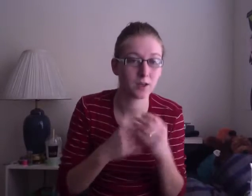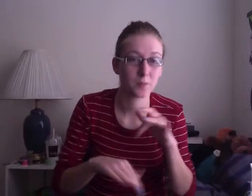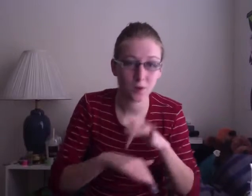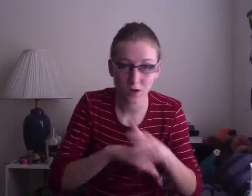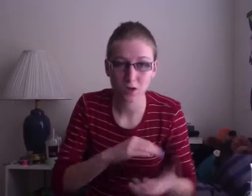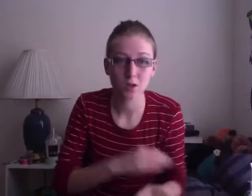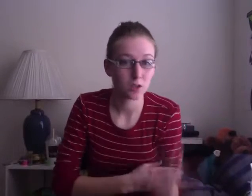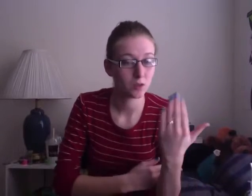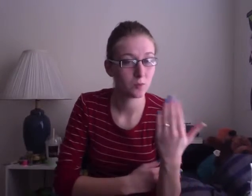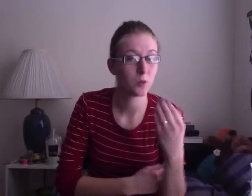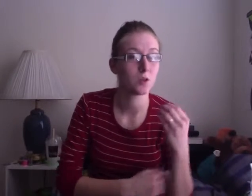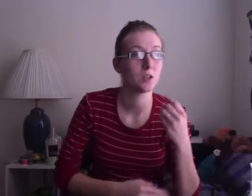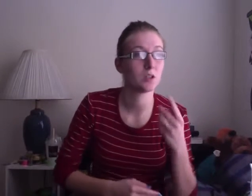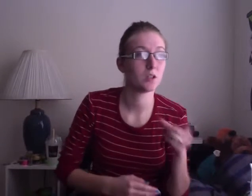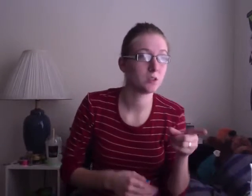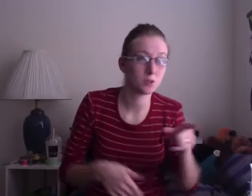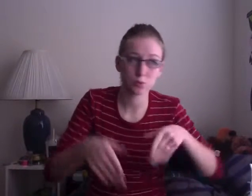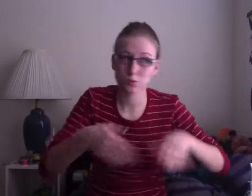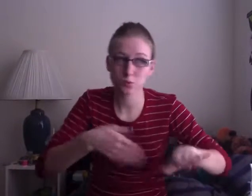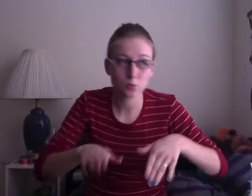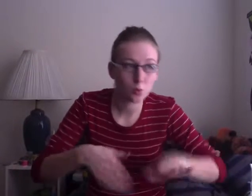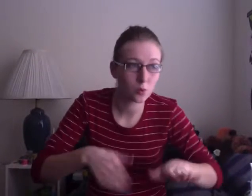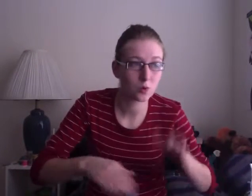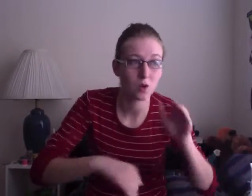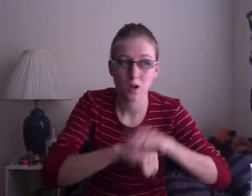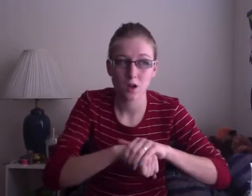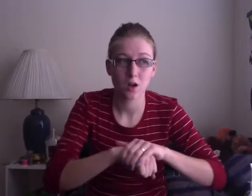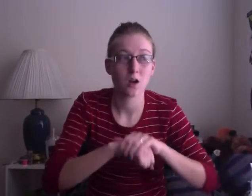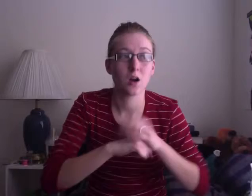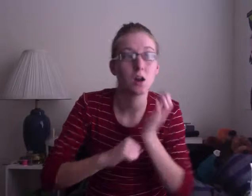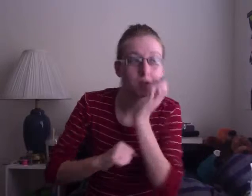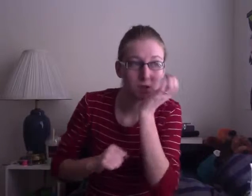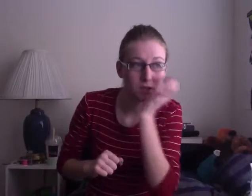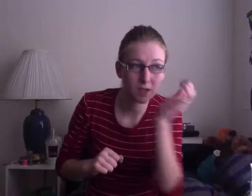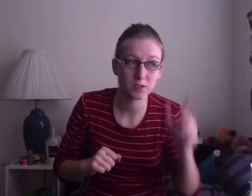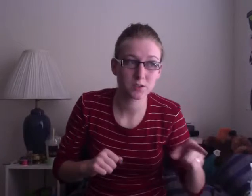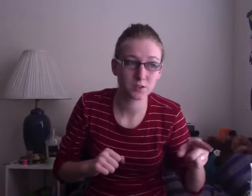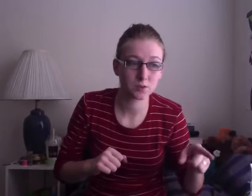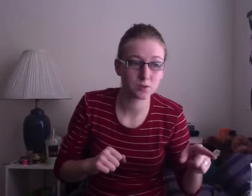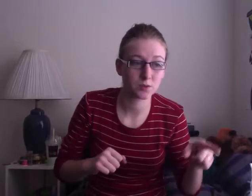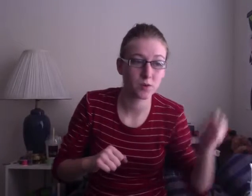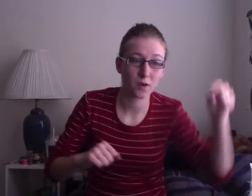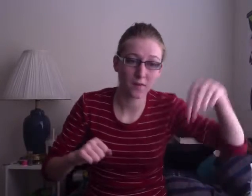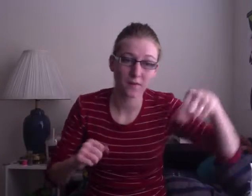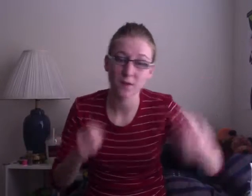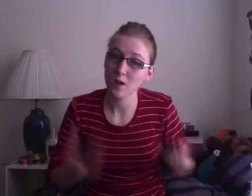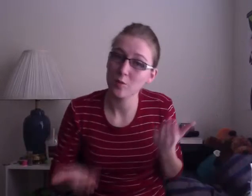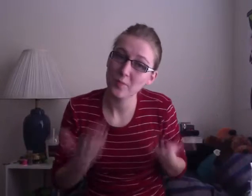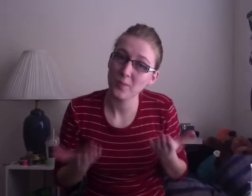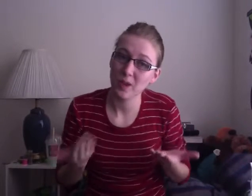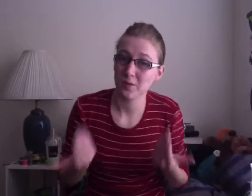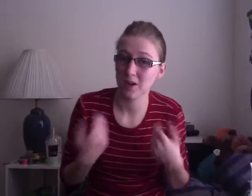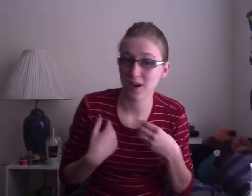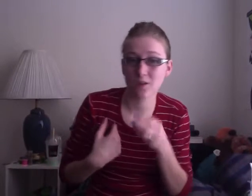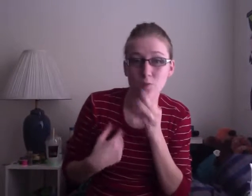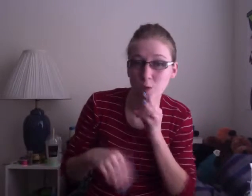grass in the morning, your feet might get wet. That's from dew or water that was out of the atmosphere that has collected on the